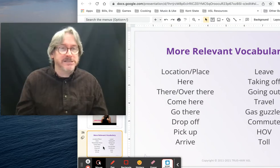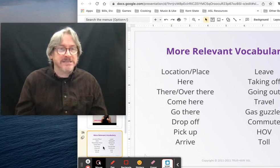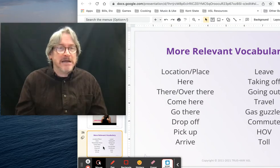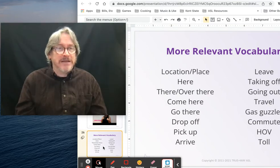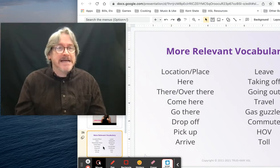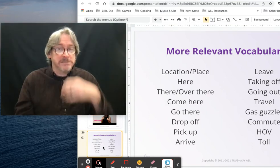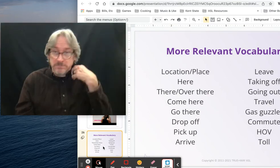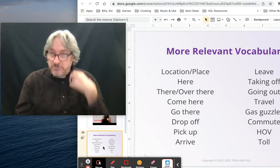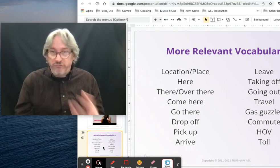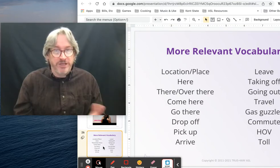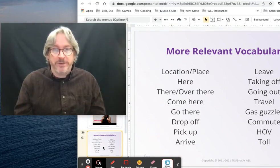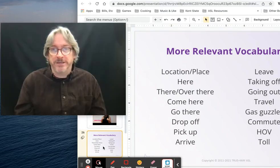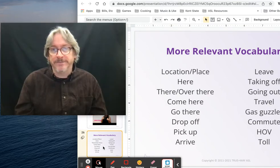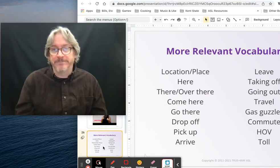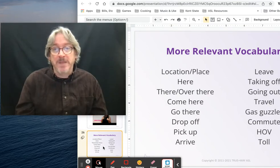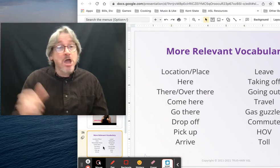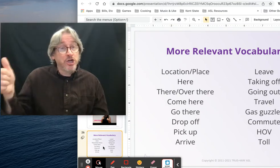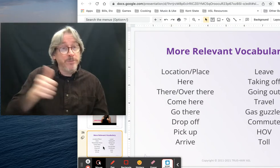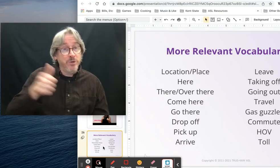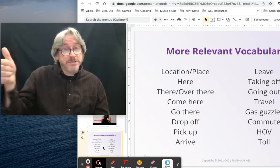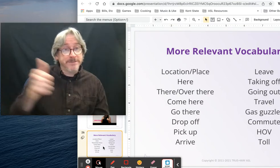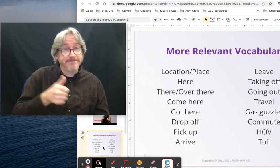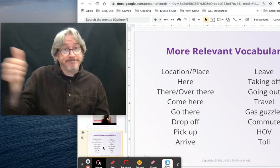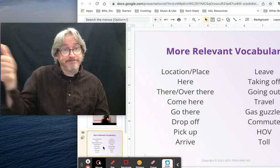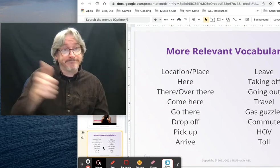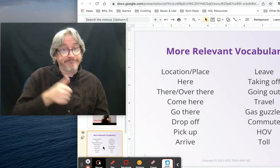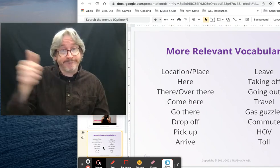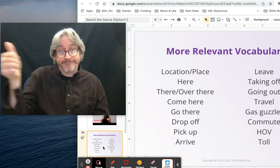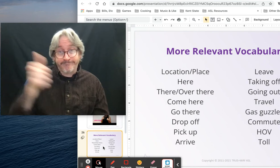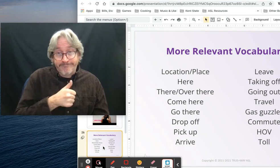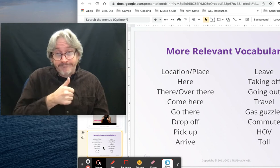It sucks down gas really quickly. Commute,